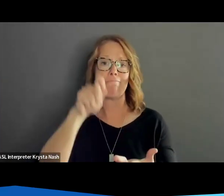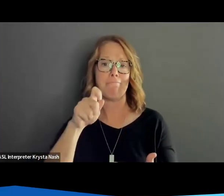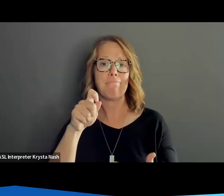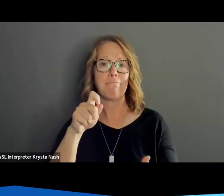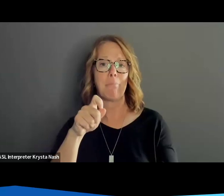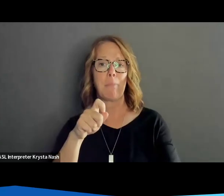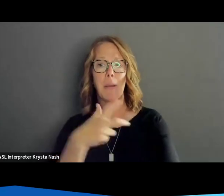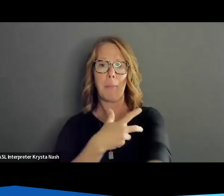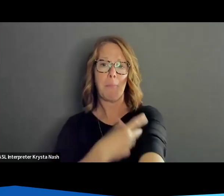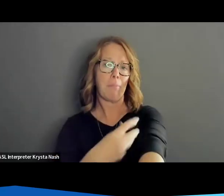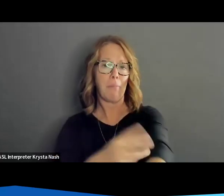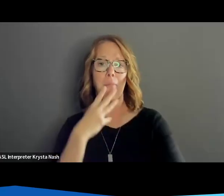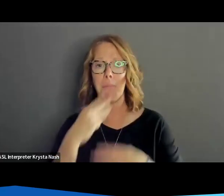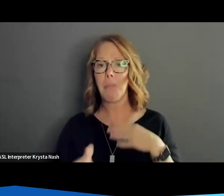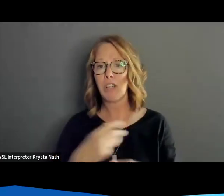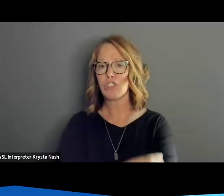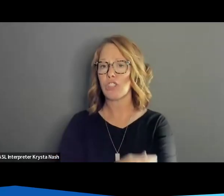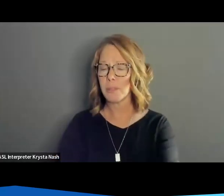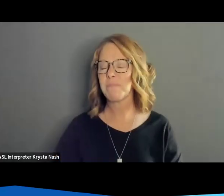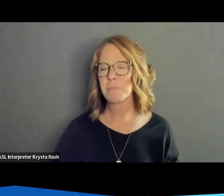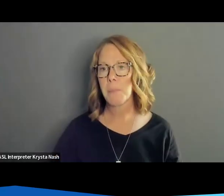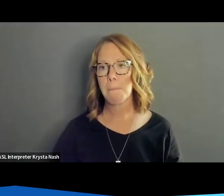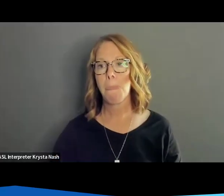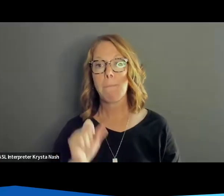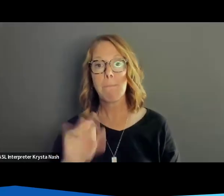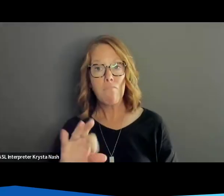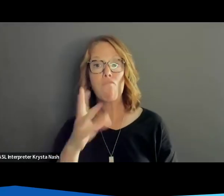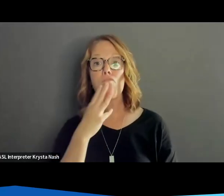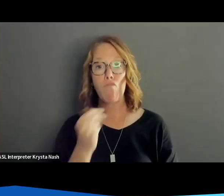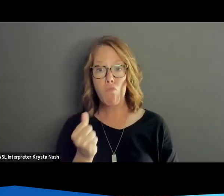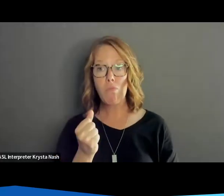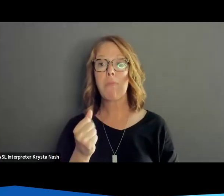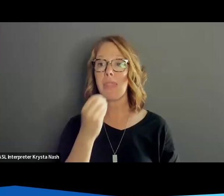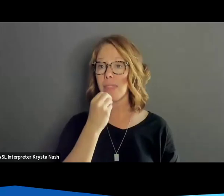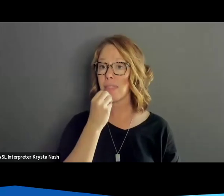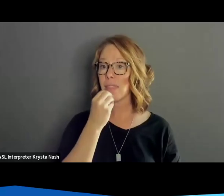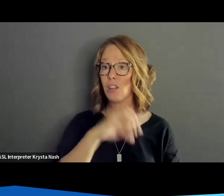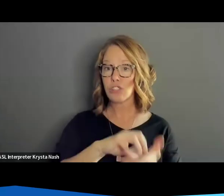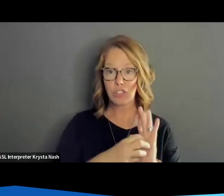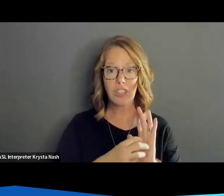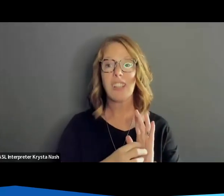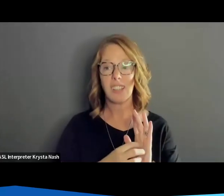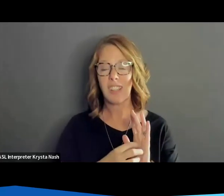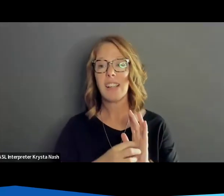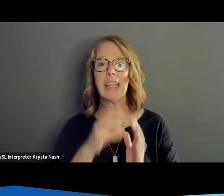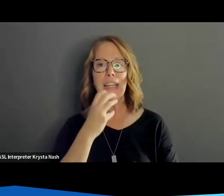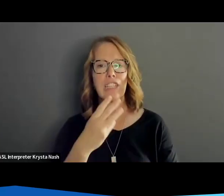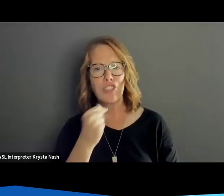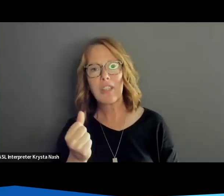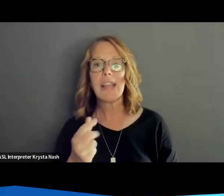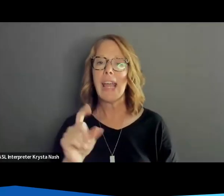see if you have diabetes as a complication. Because if you have diabetes and you eat some sugar, the minute that sugar hits the bowel,